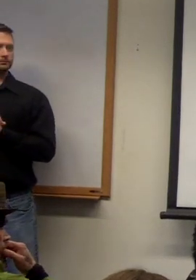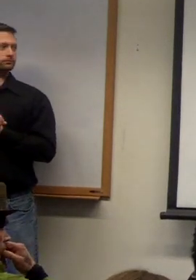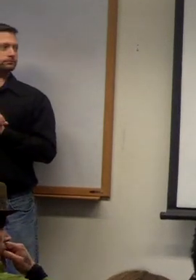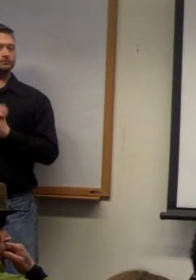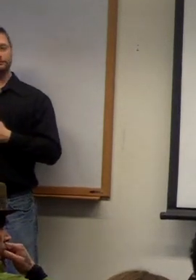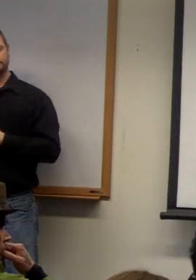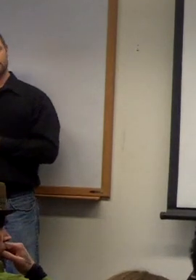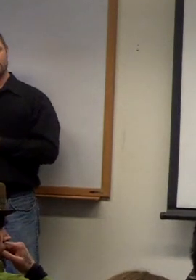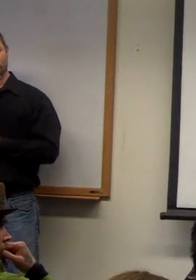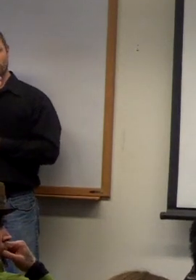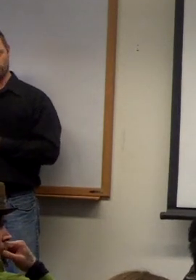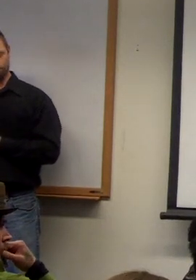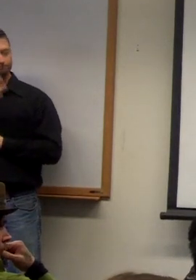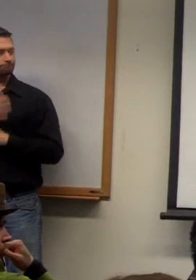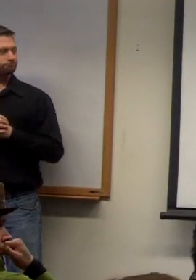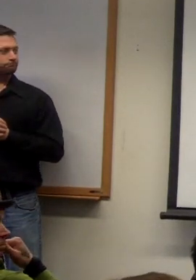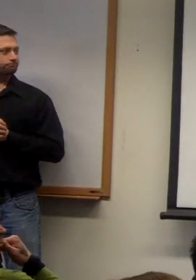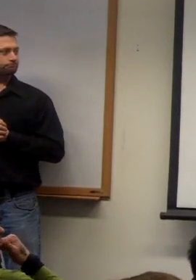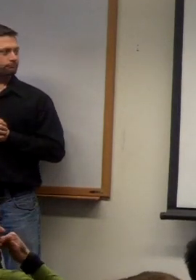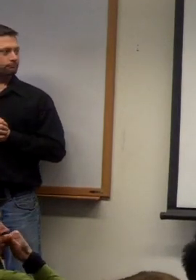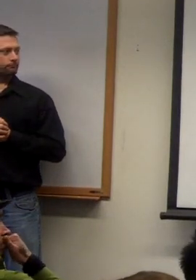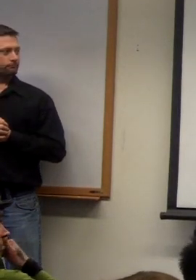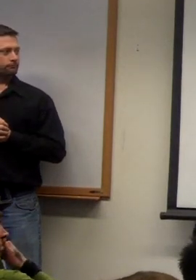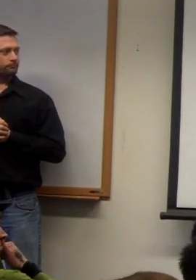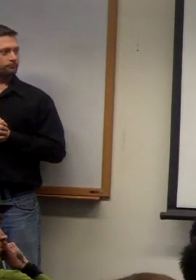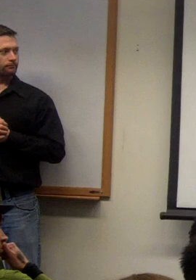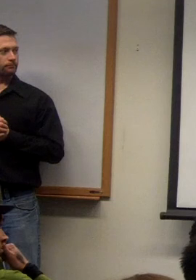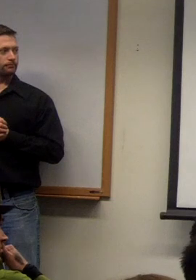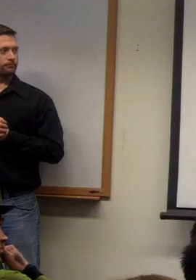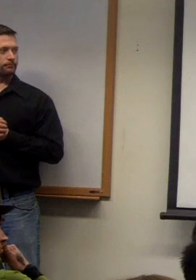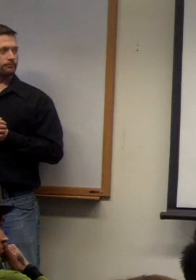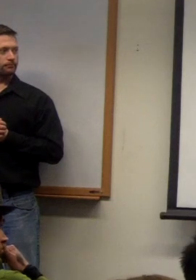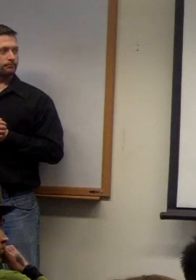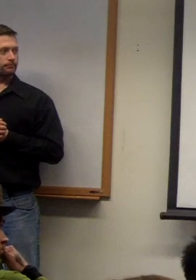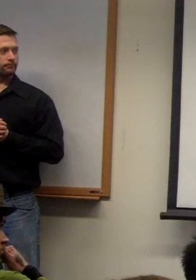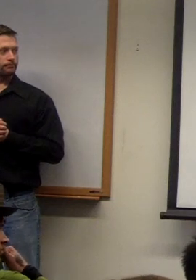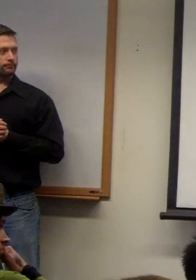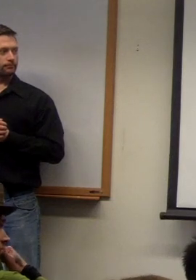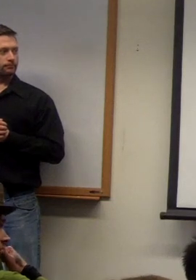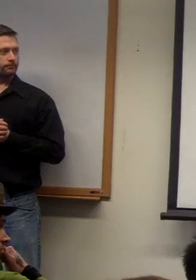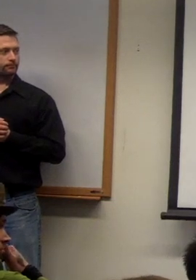Well, thank you. So one of the things